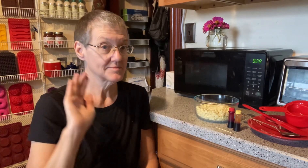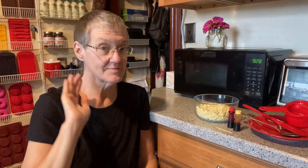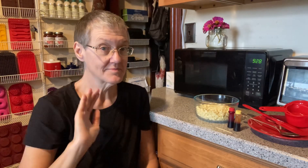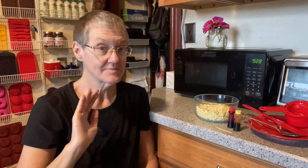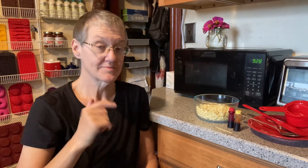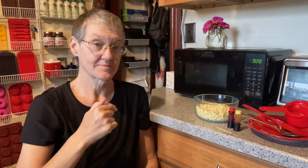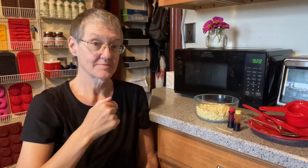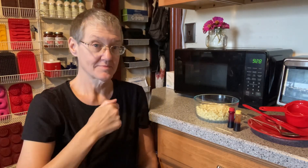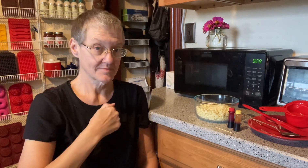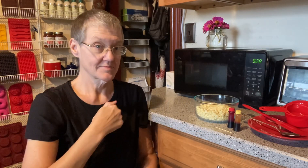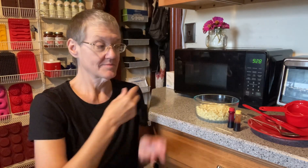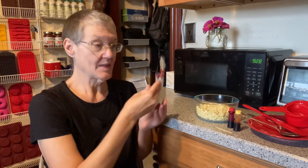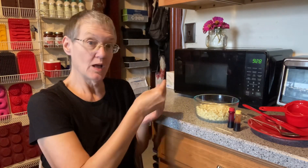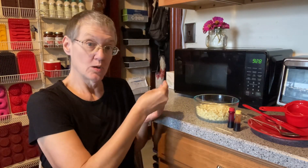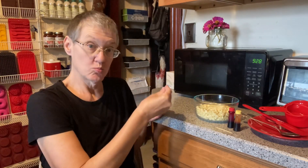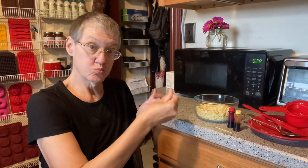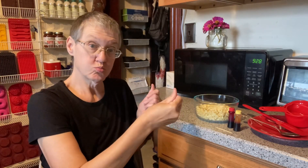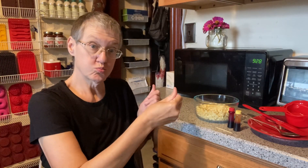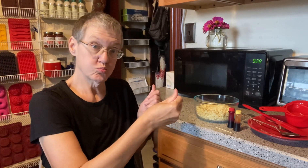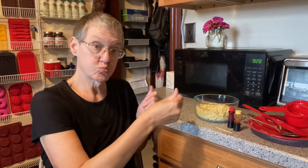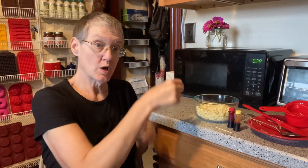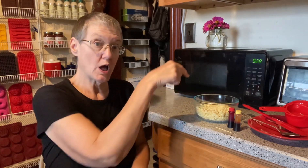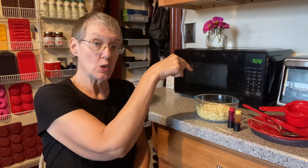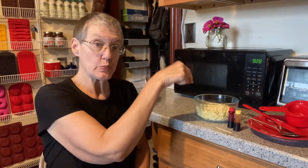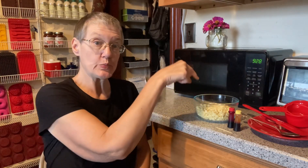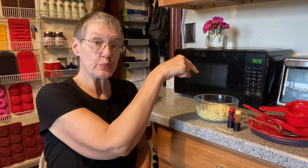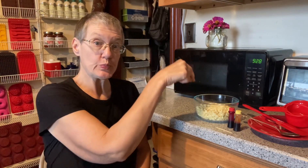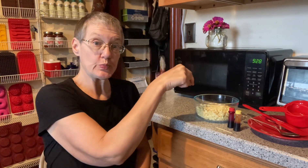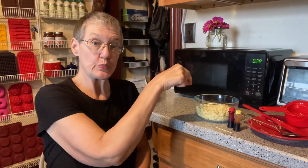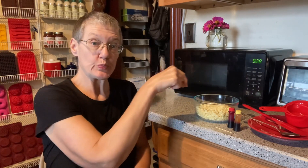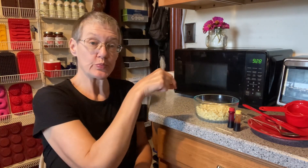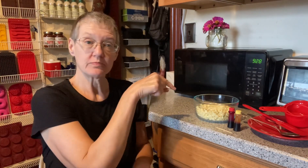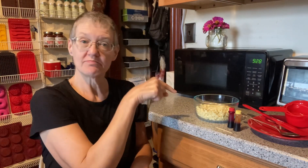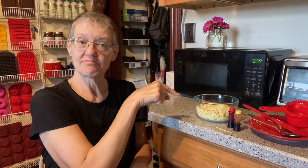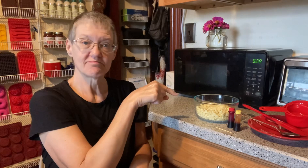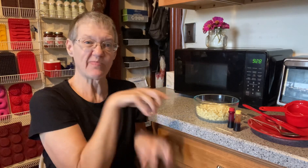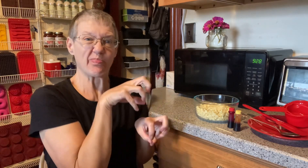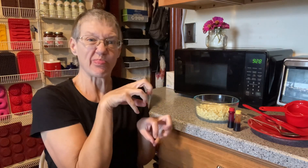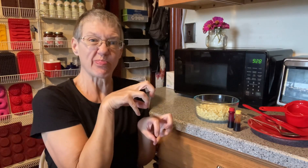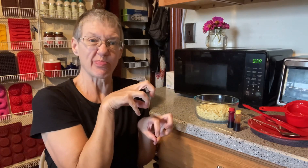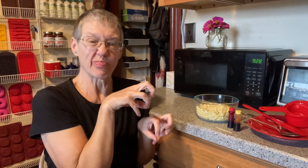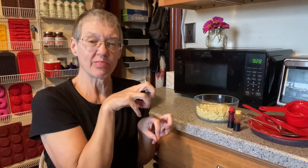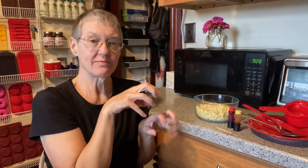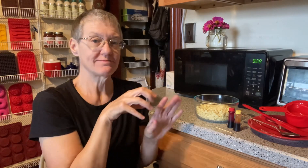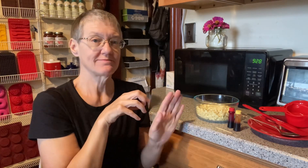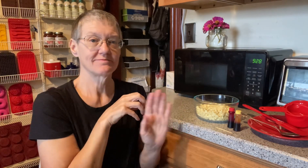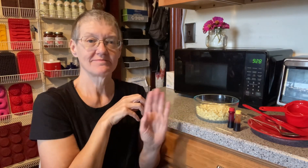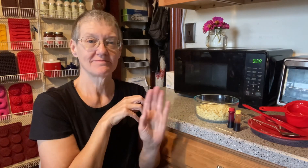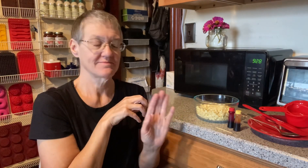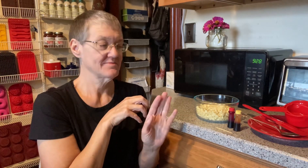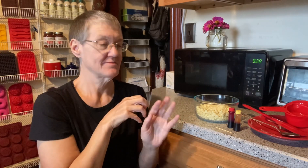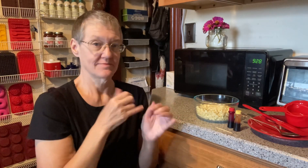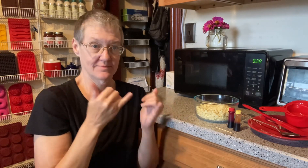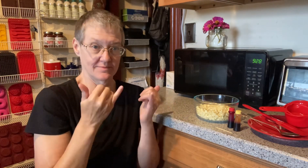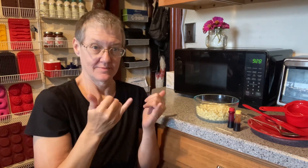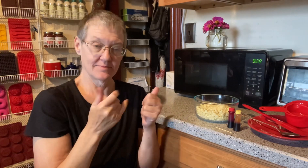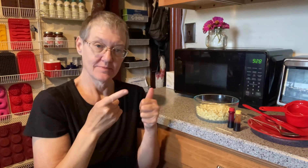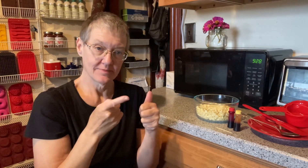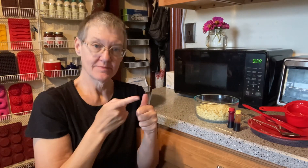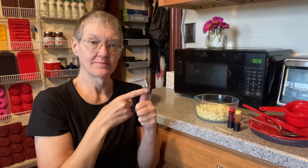In the past, when I've added food coloring, after I've melted the chocolate, it is immediately seized up.